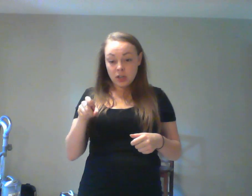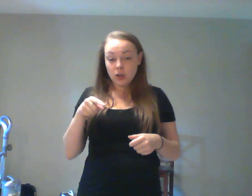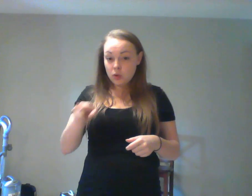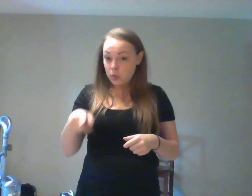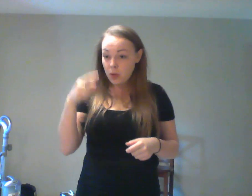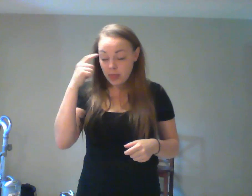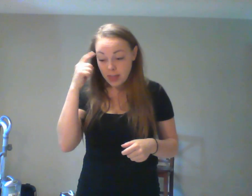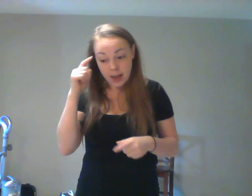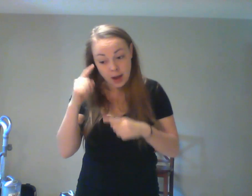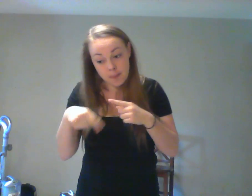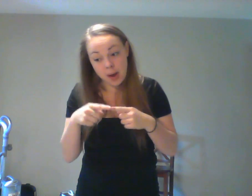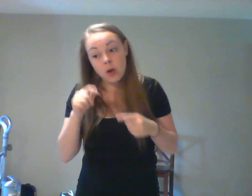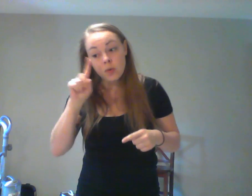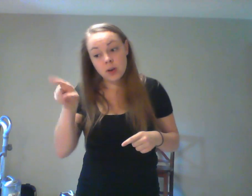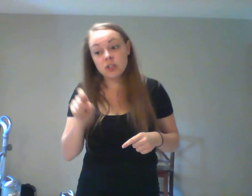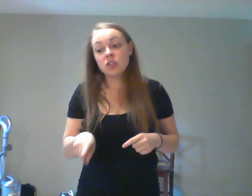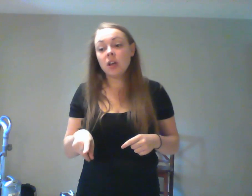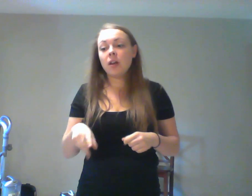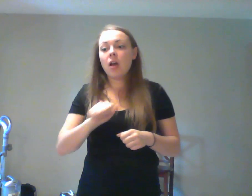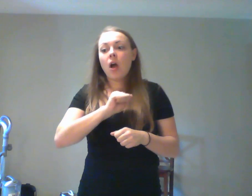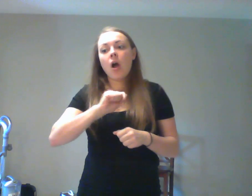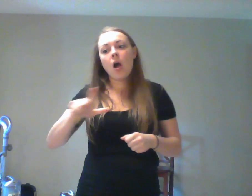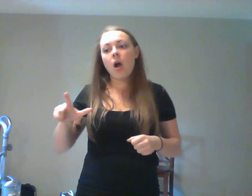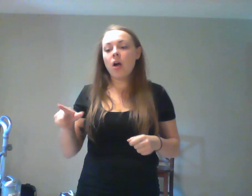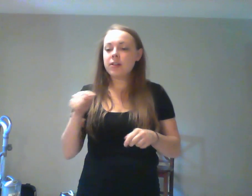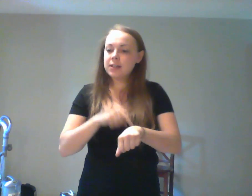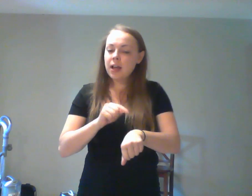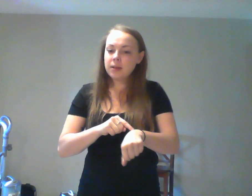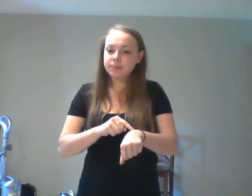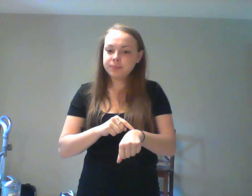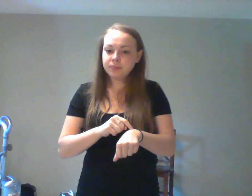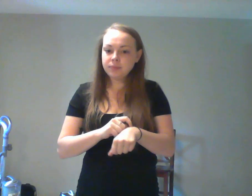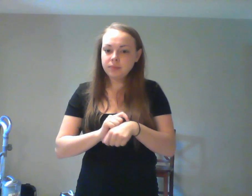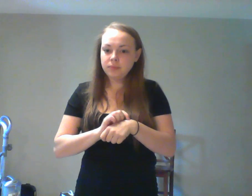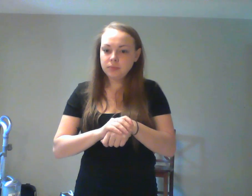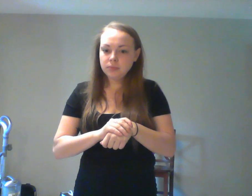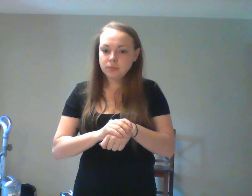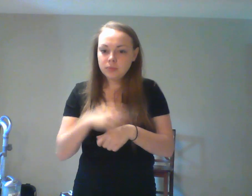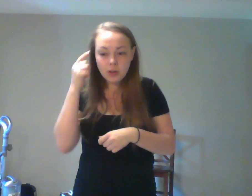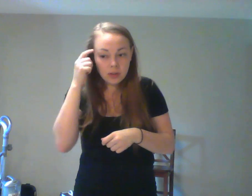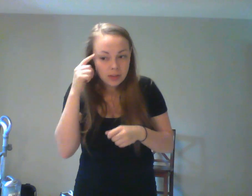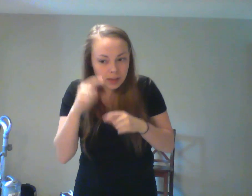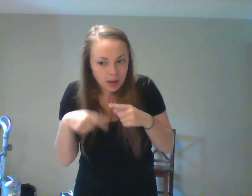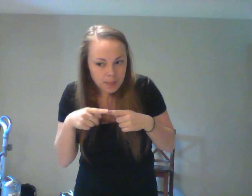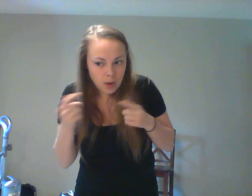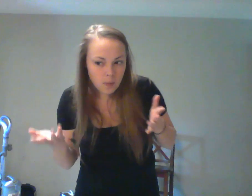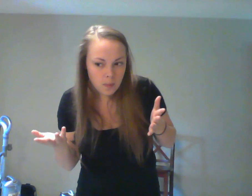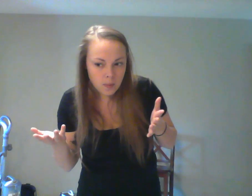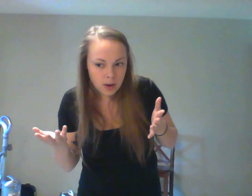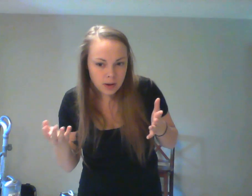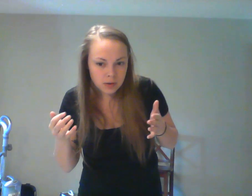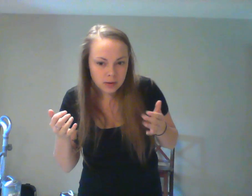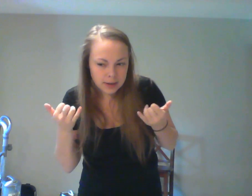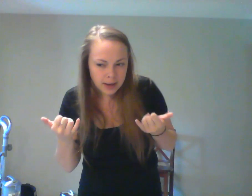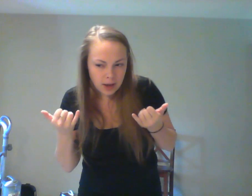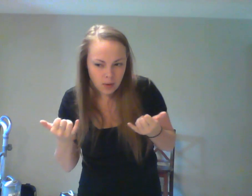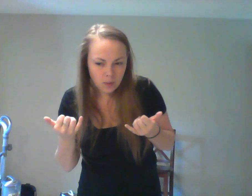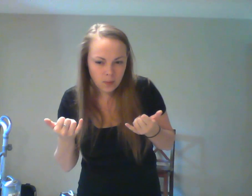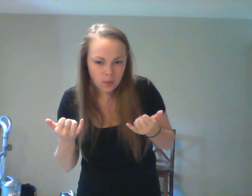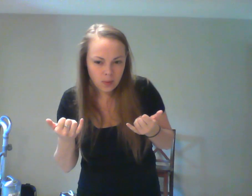more in common than they have different? Now, let me ask you this. Do you think you know what the main idea is so far? What do you think it is? Frogs and